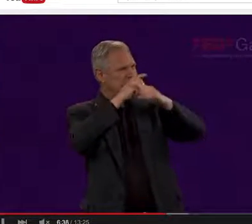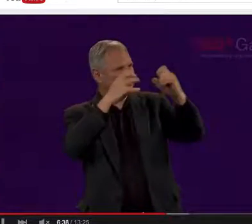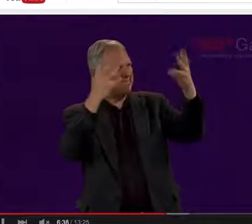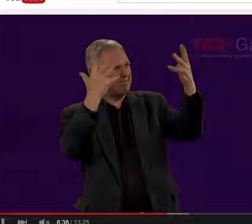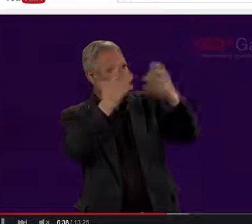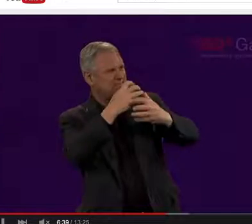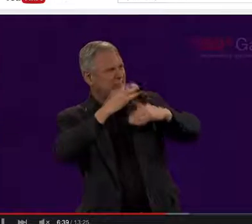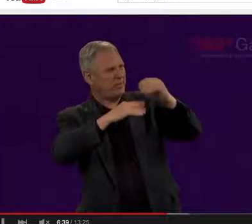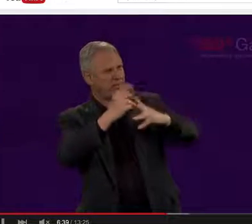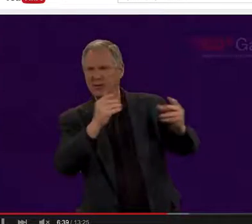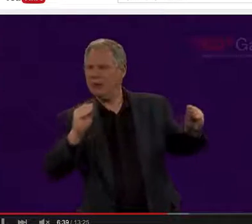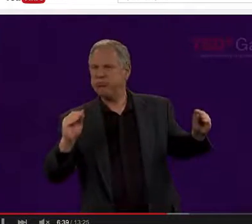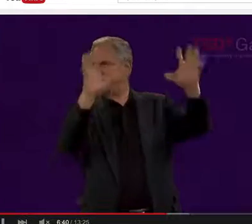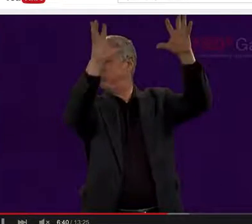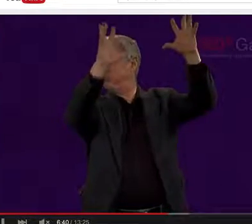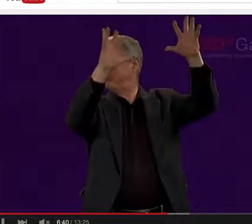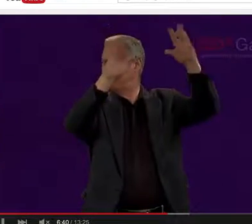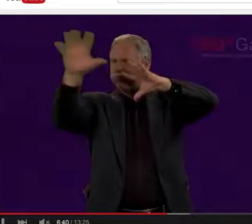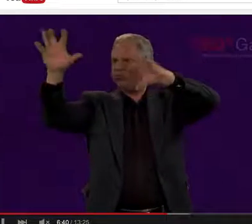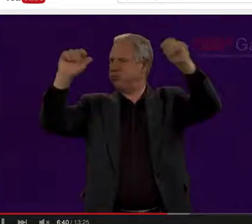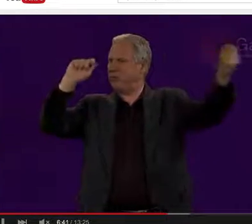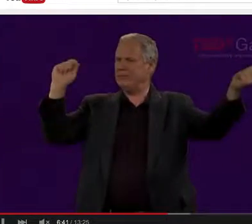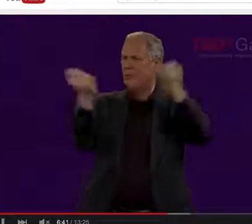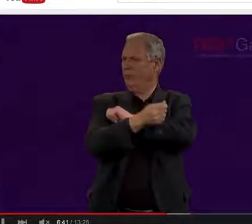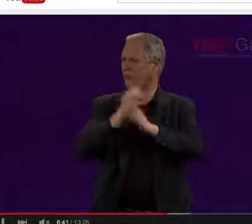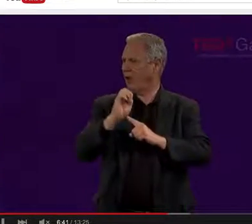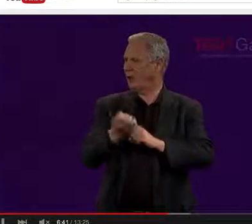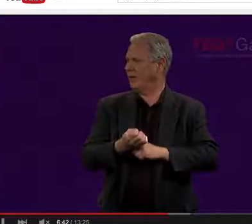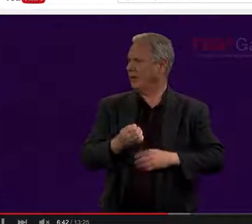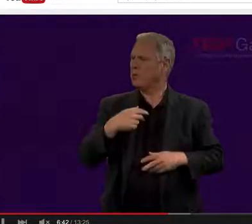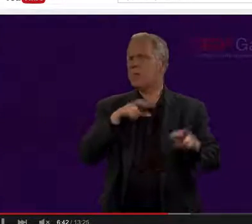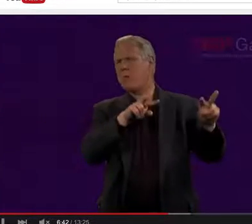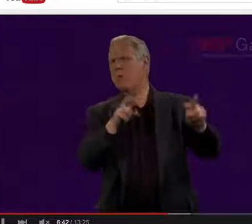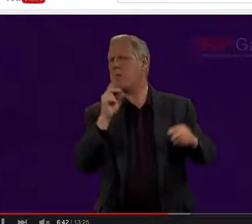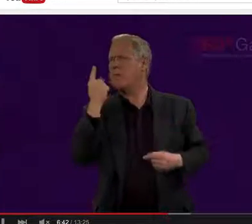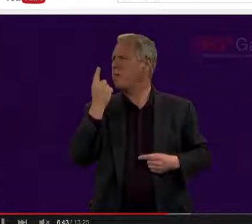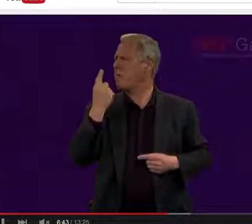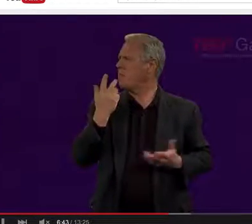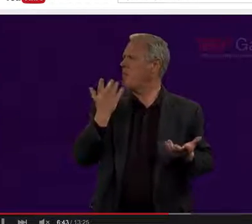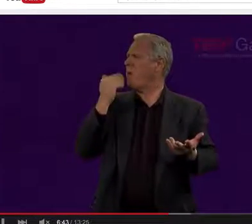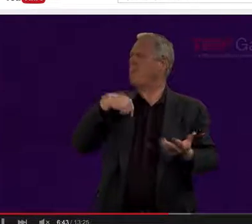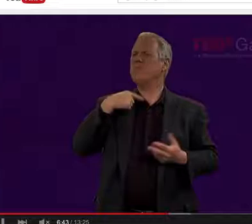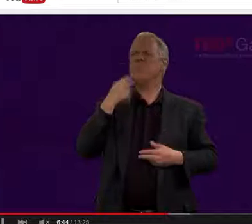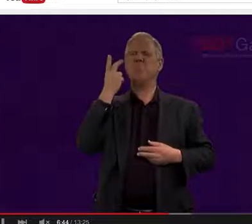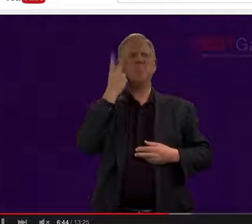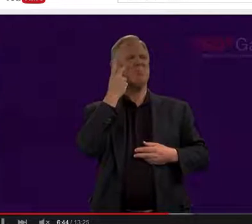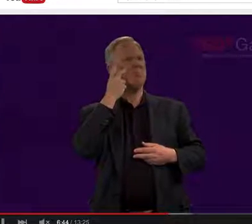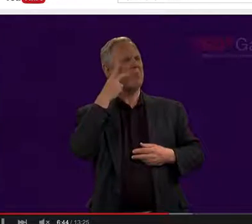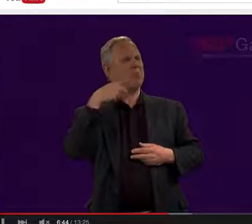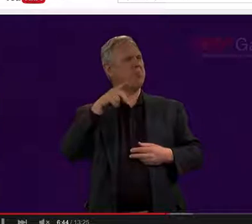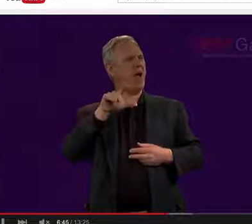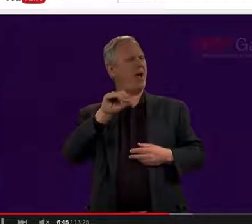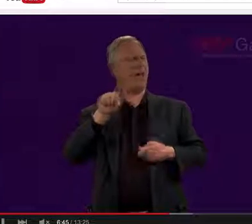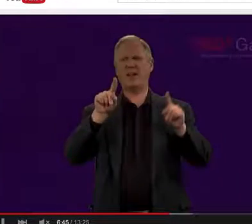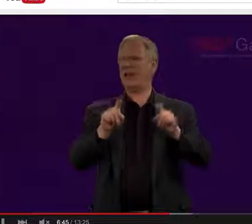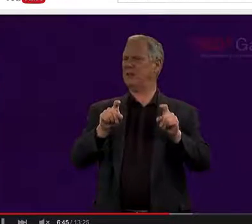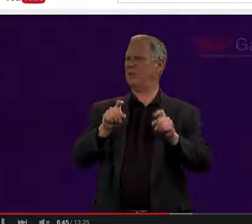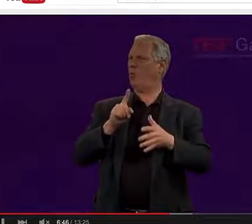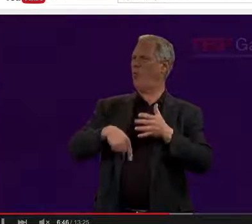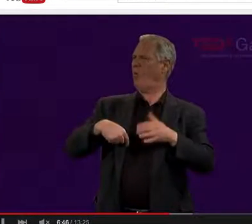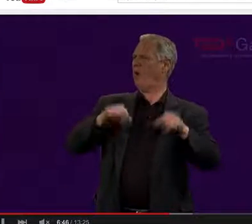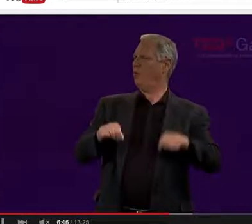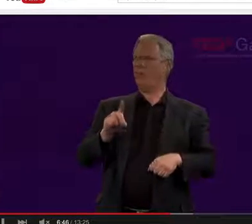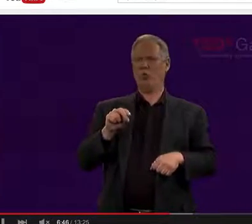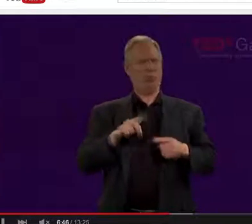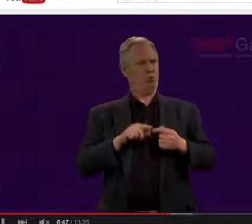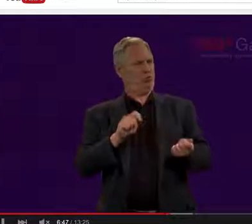The cities, they light up buildings, they change them, the environment, to make them more